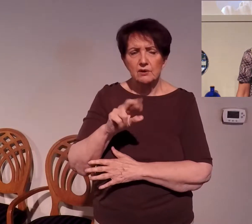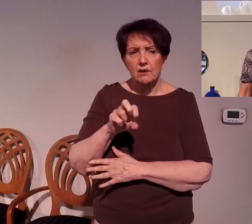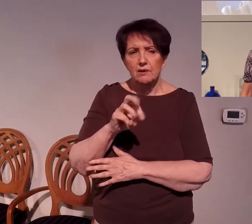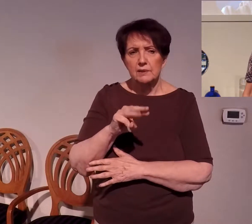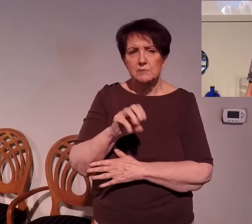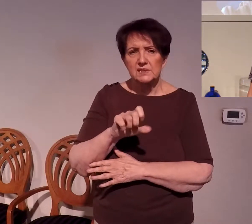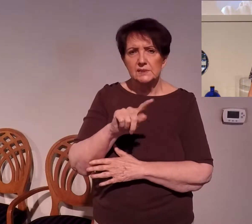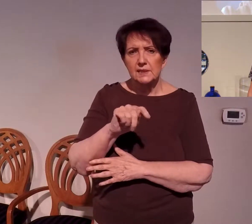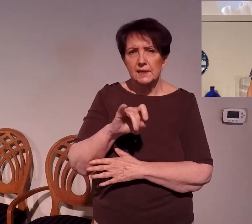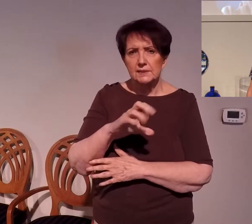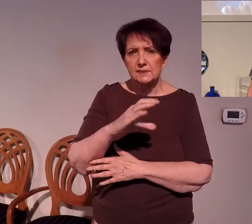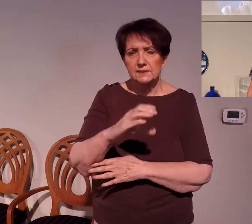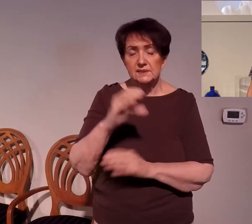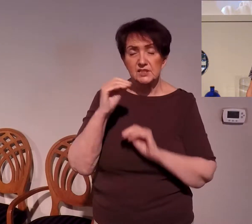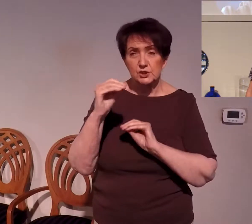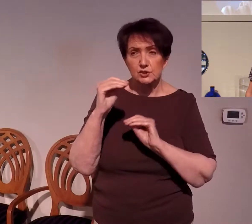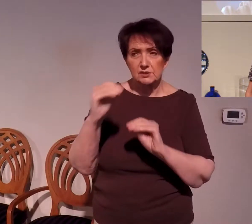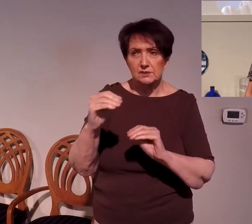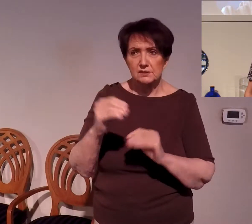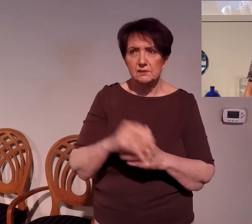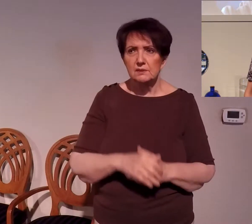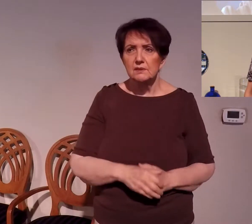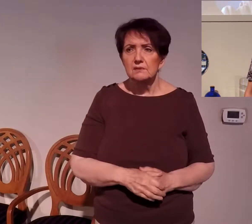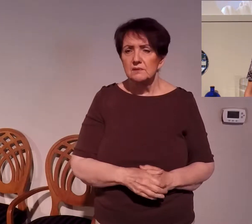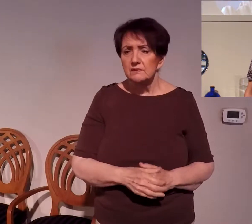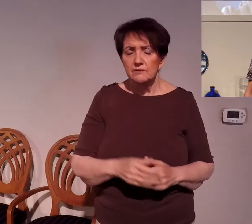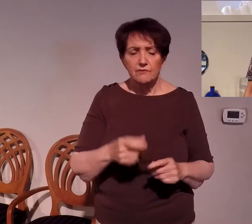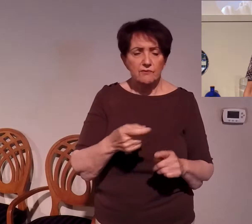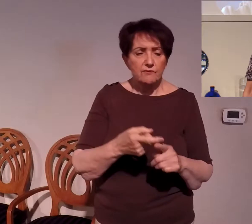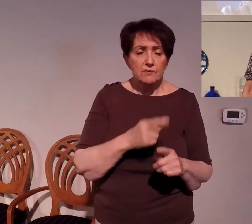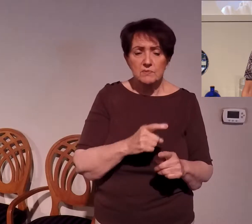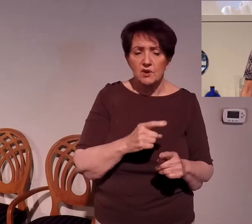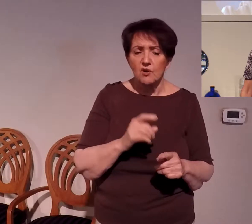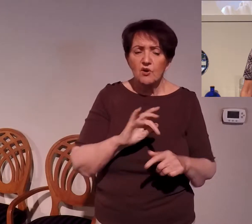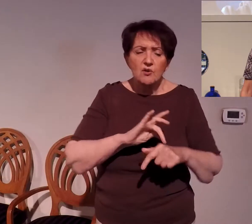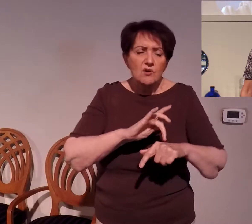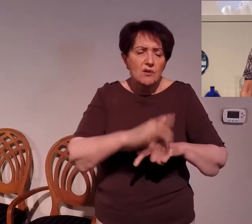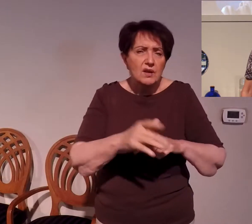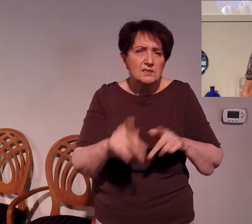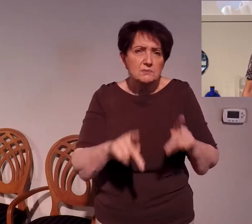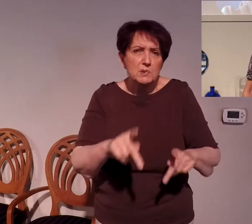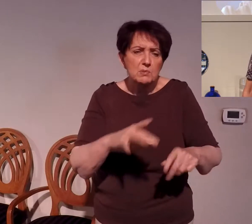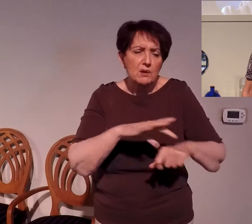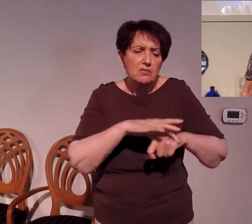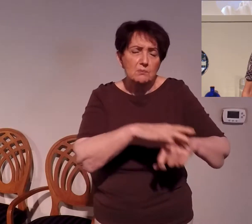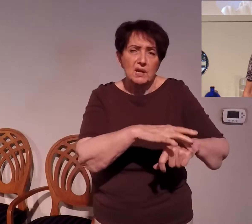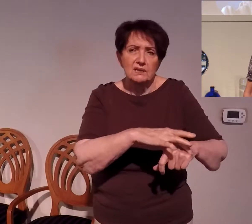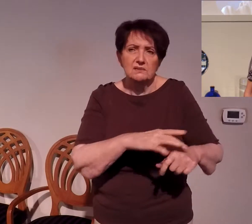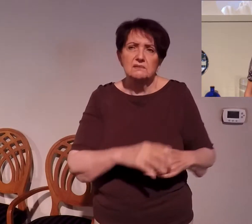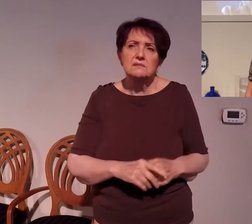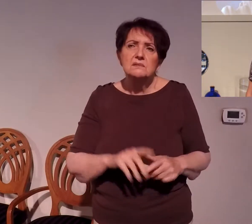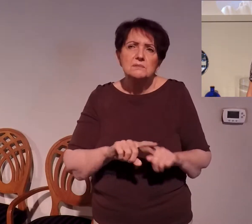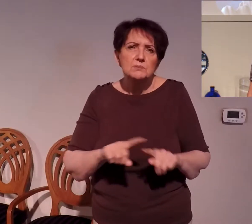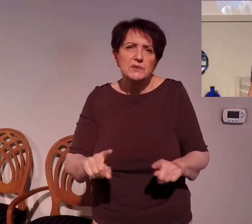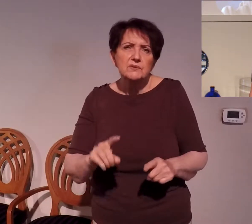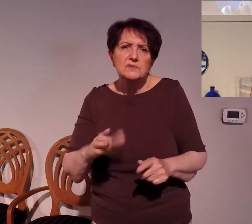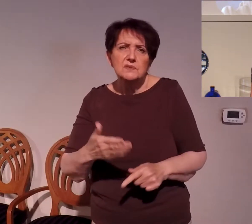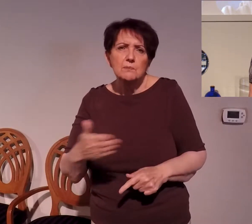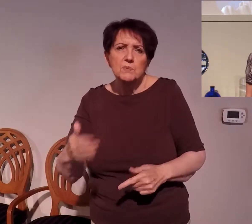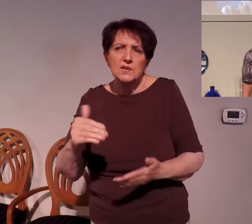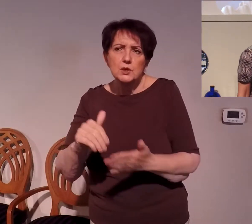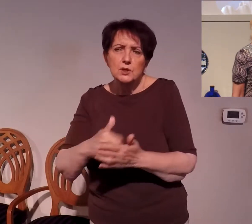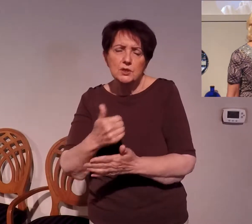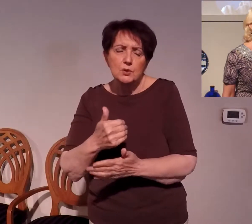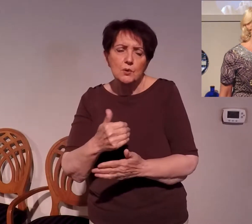the most ancient indigenous teachings on the planet. And yet there is something new about